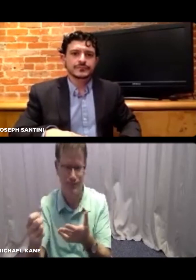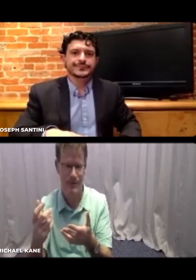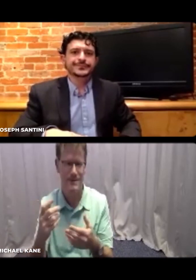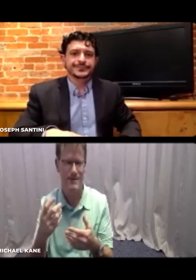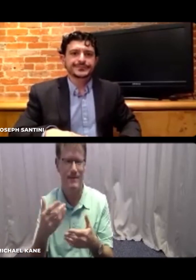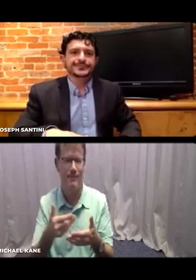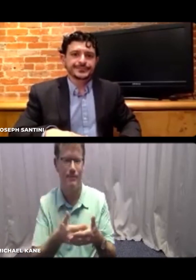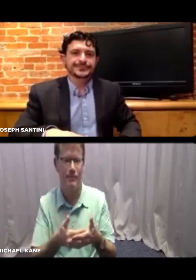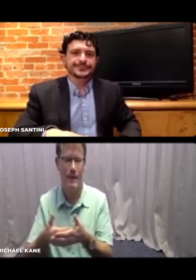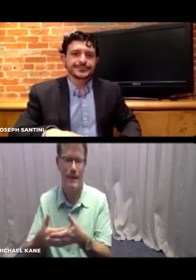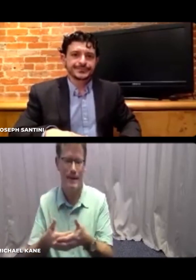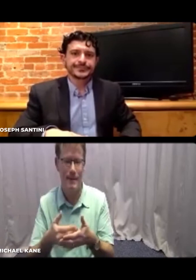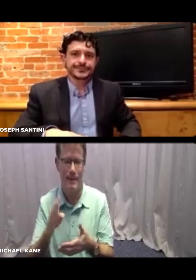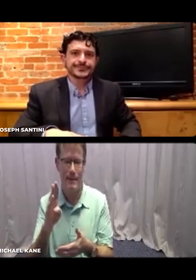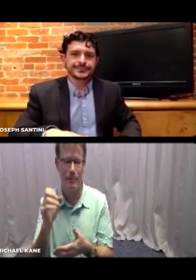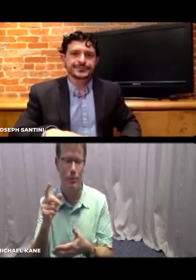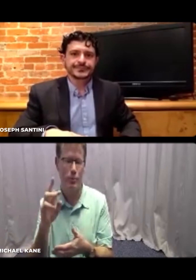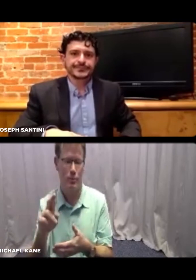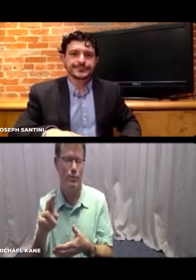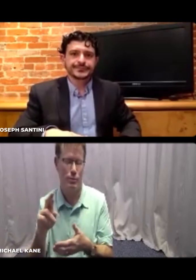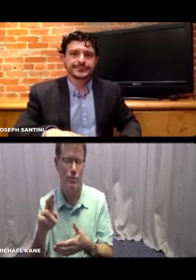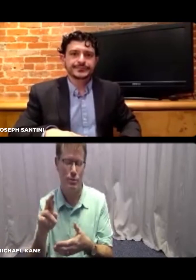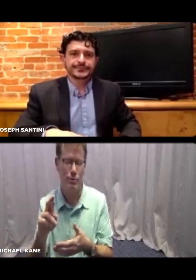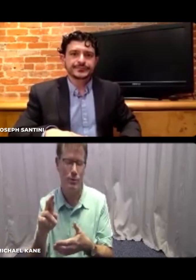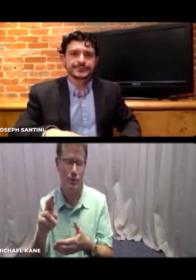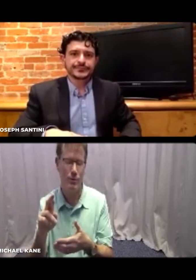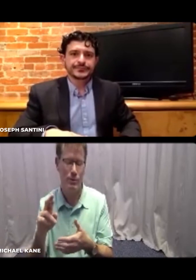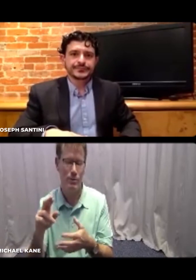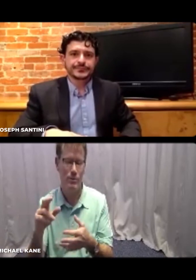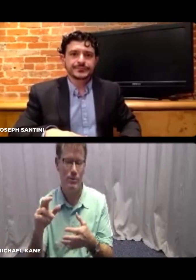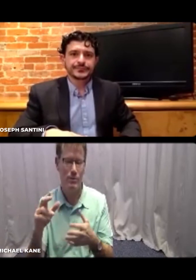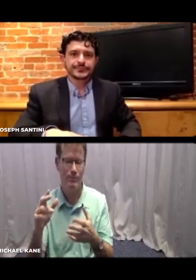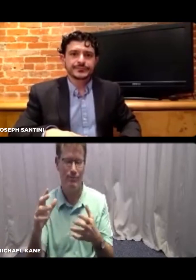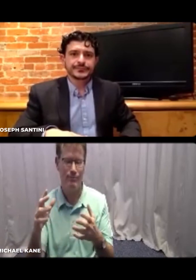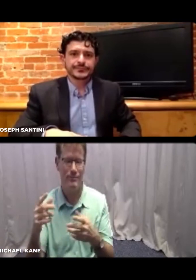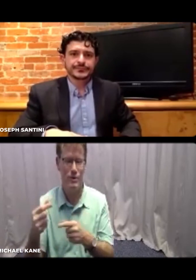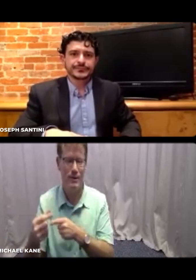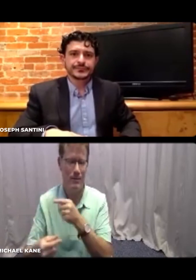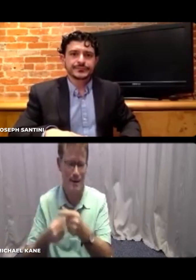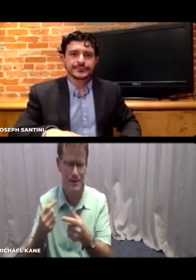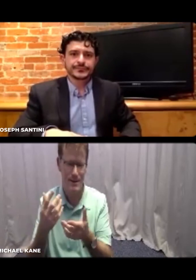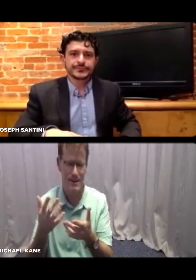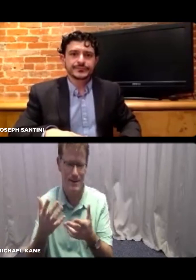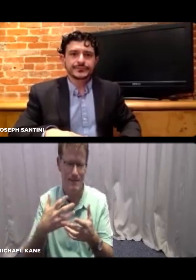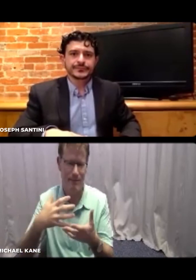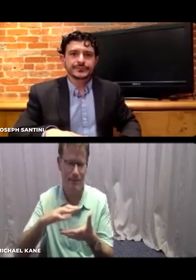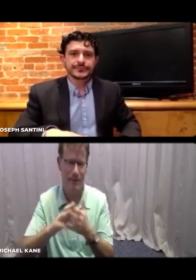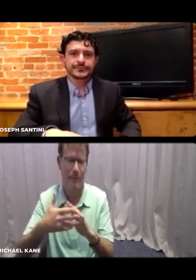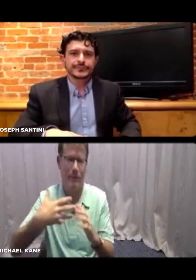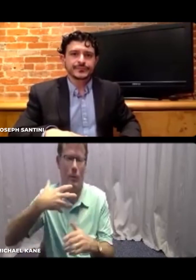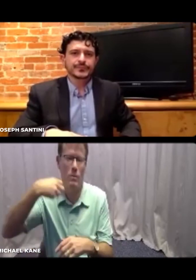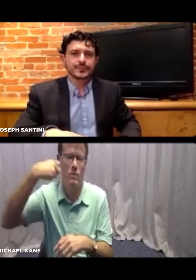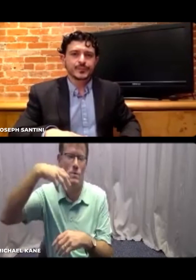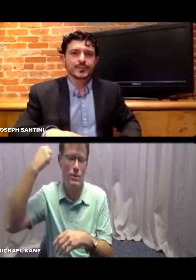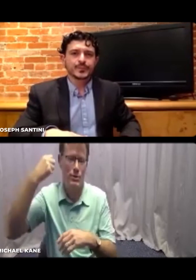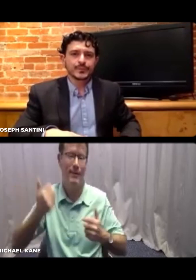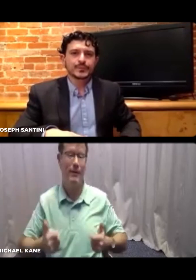is dwindling because the baby boomer generation is getting older and they're living